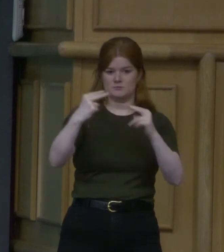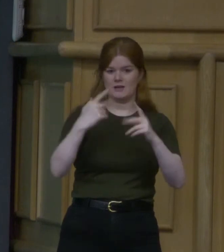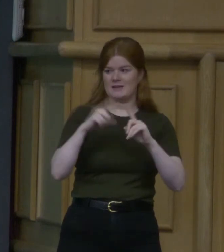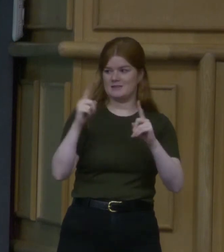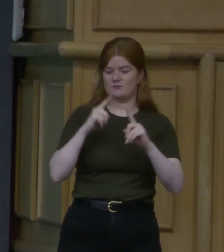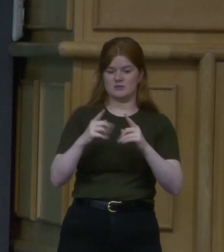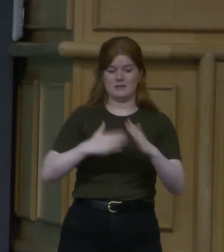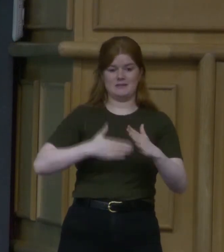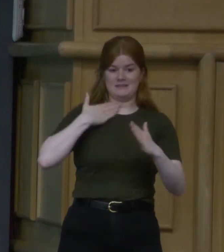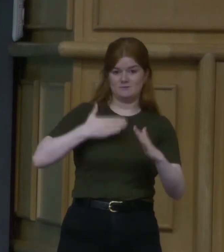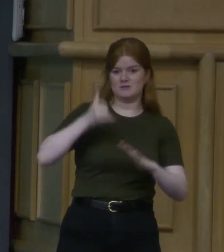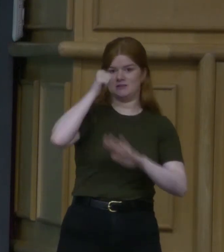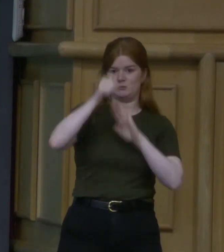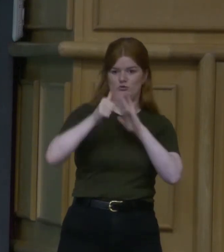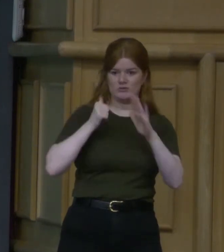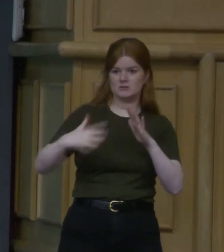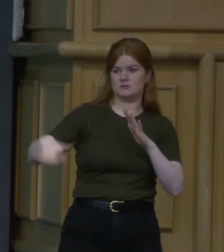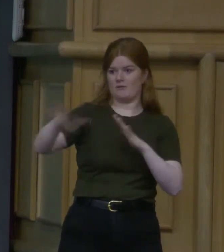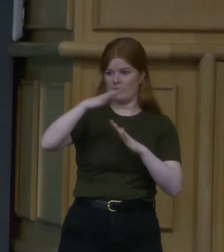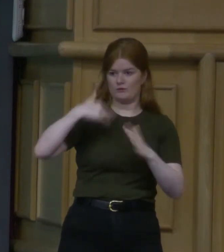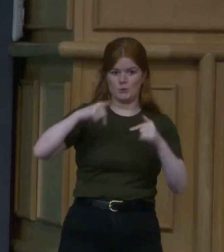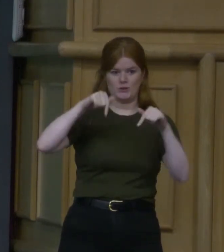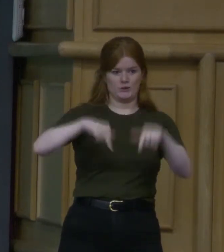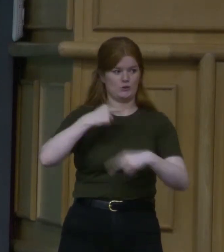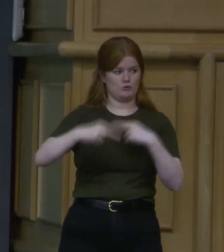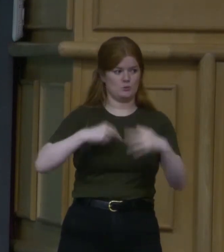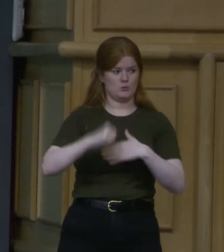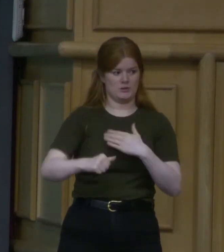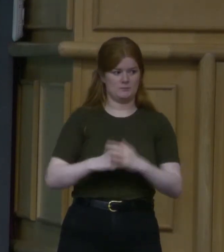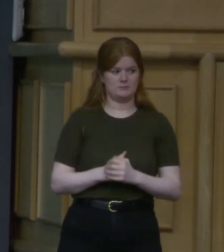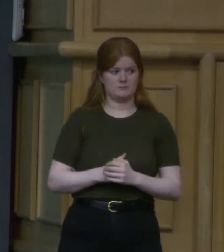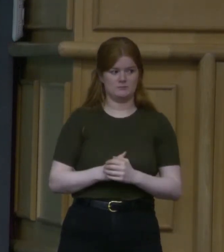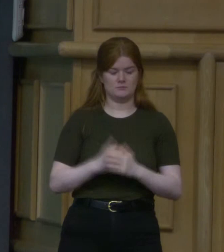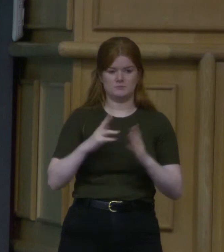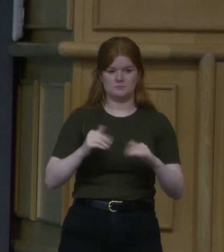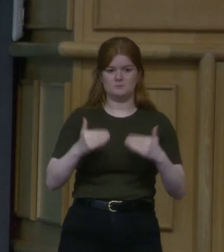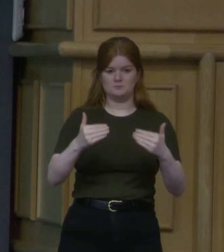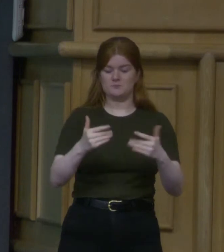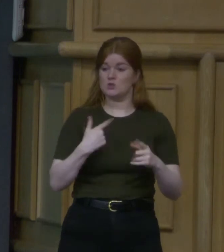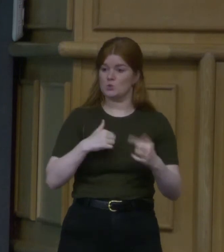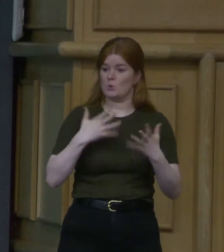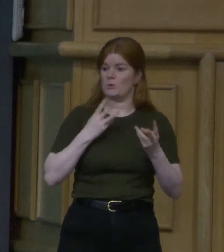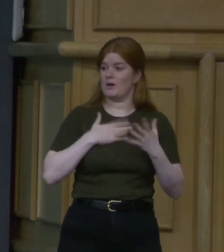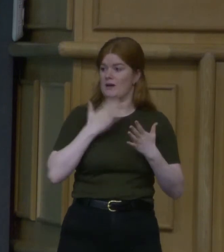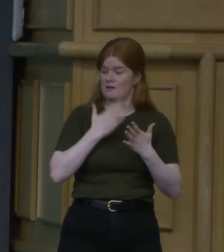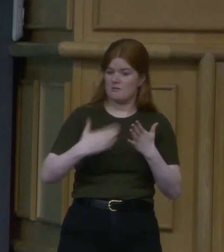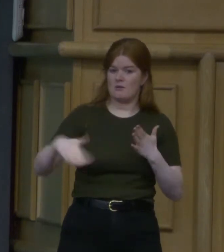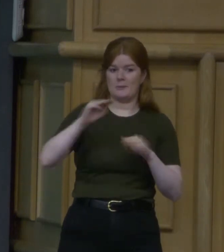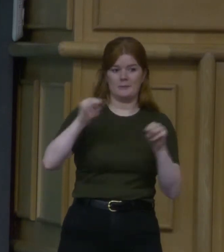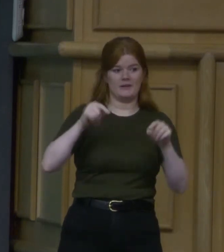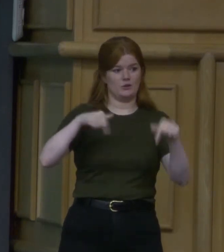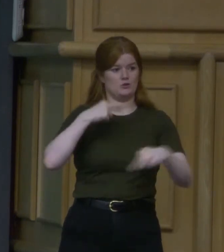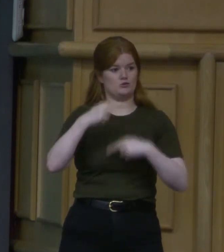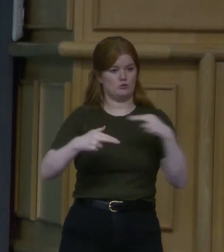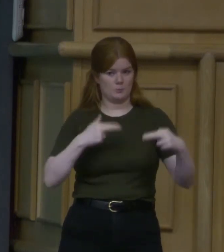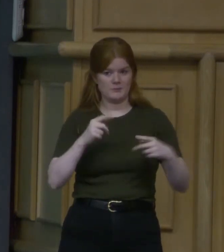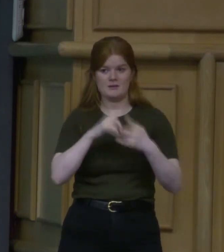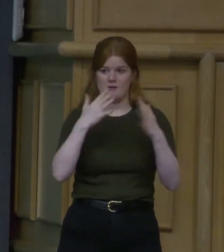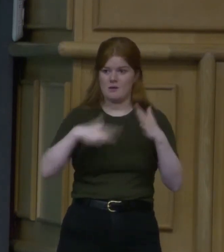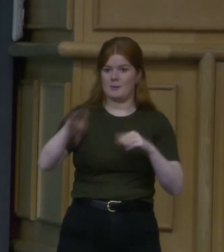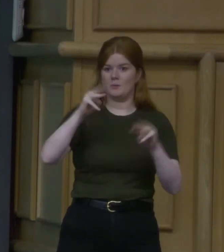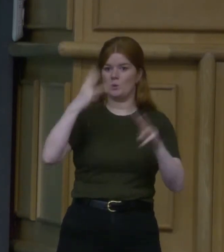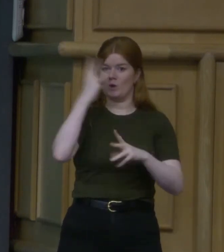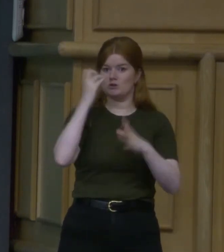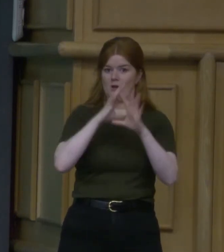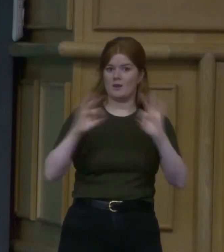and different lived experiences of all of you in this room and beyond. So I want everyone in this room and everyone